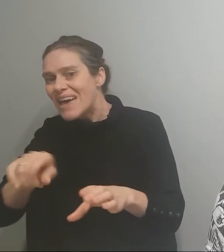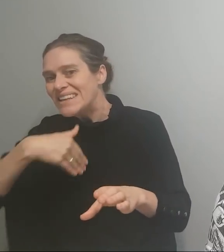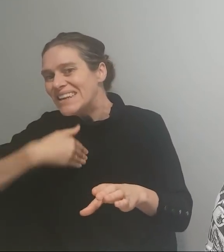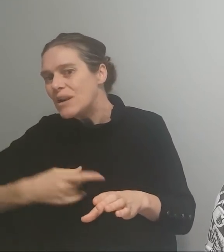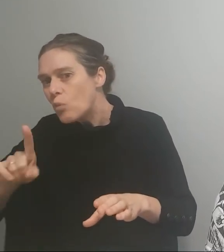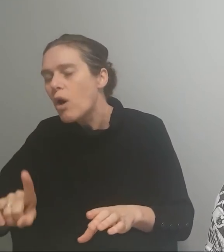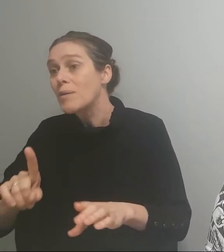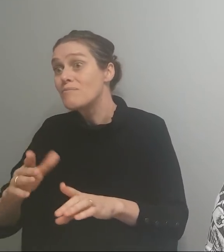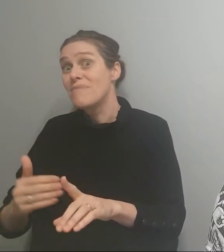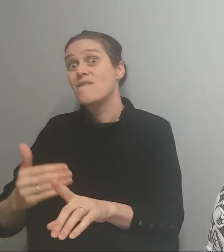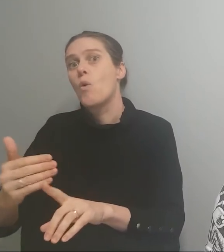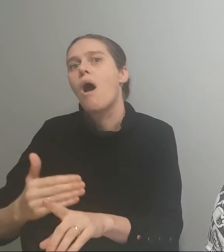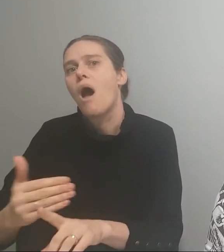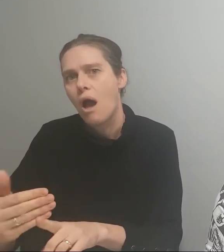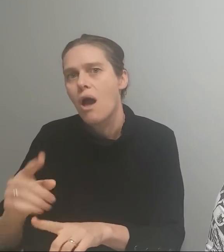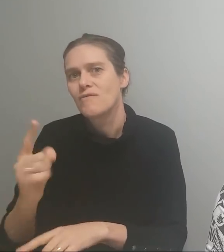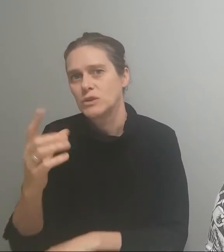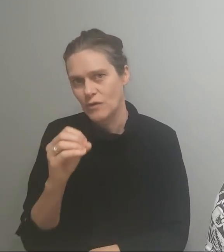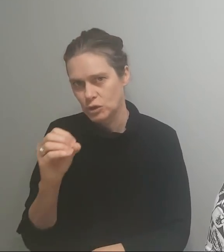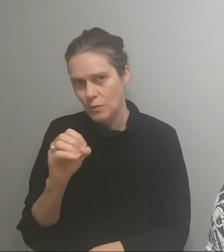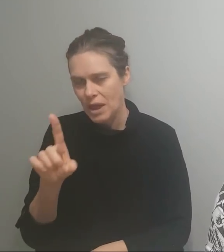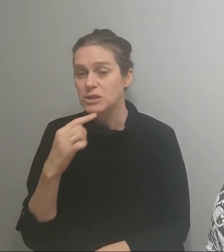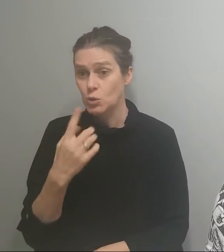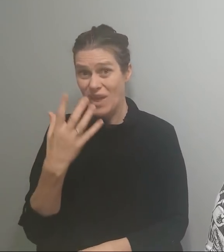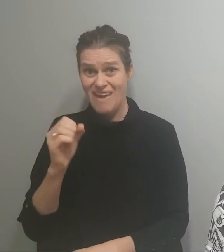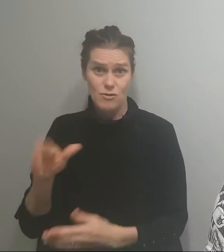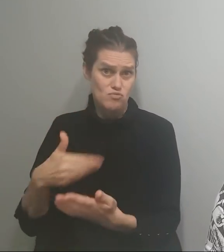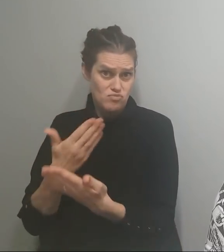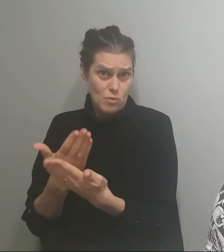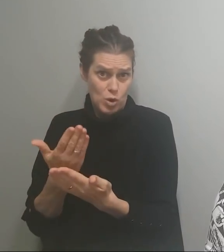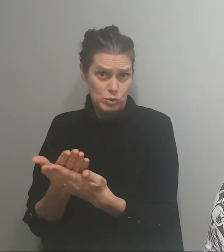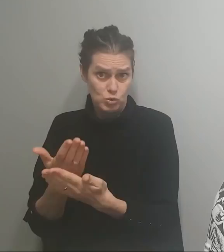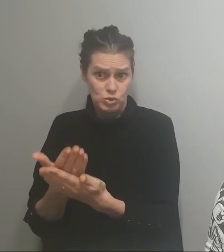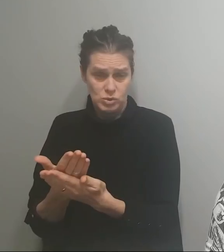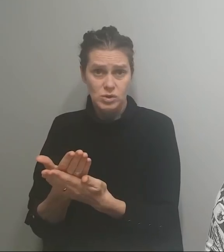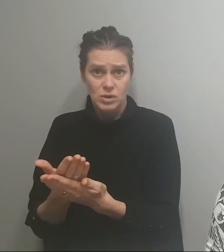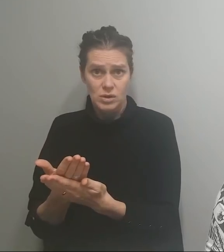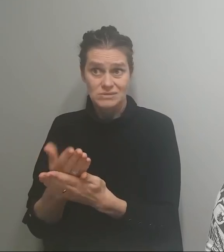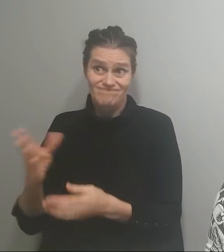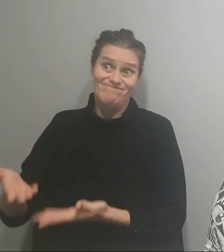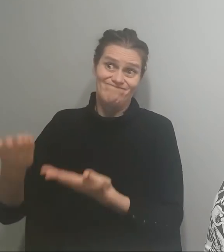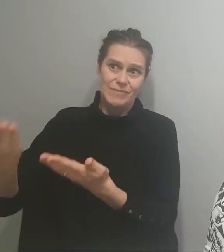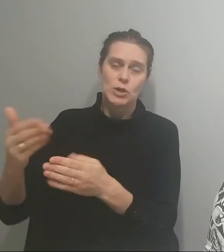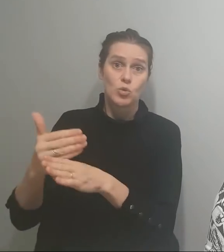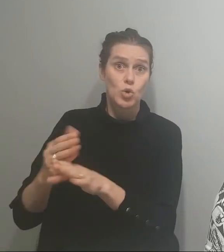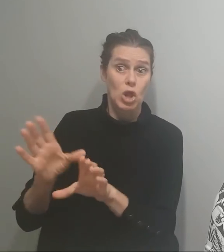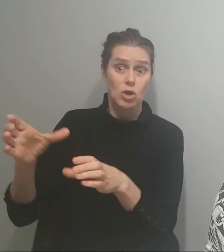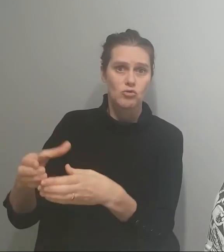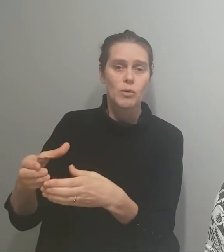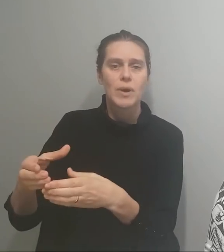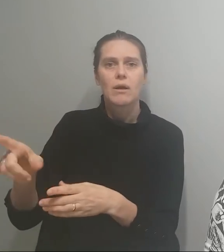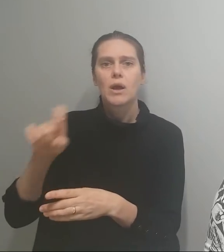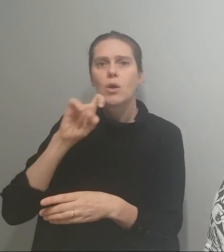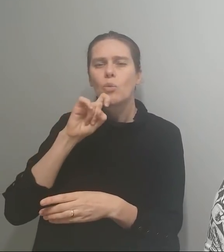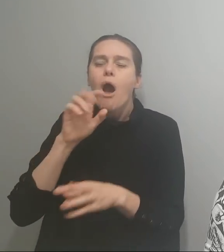going to the regional leadership group to make decisions on today. And so we hope to be able to give you more information